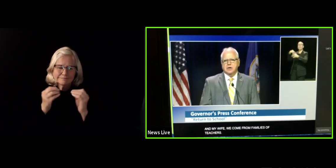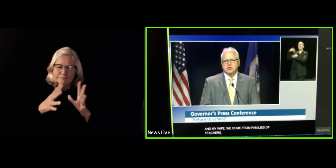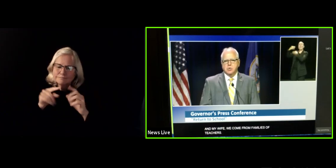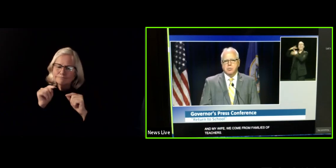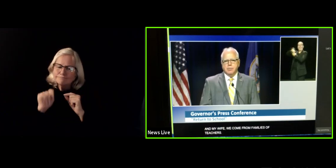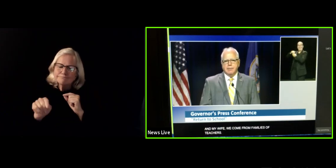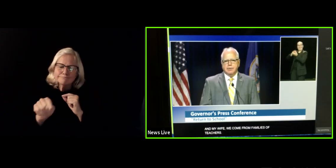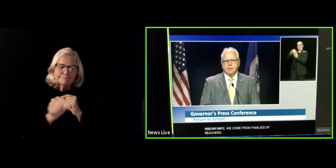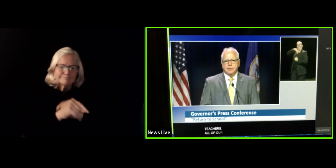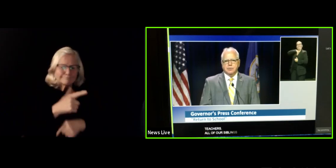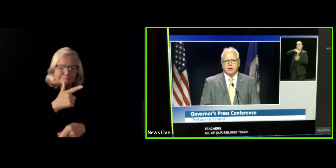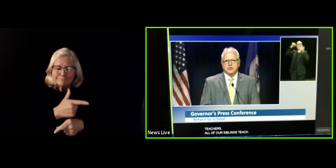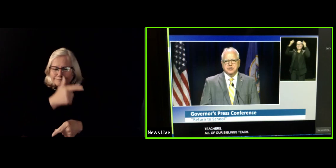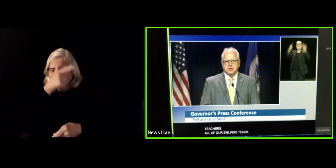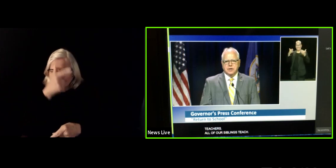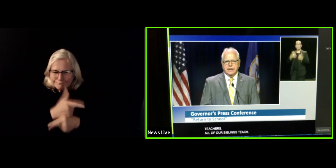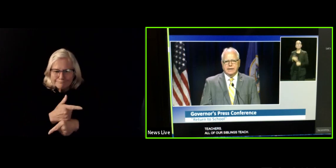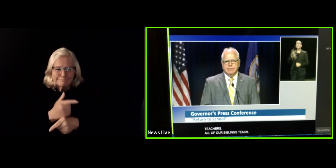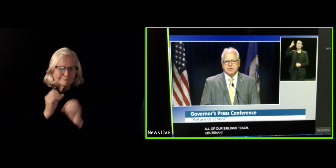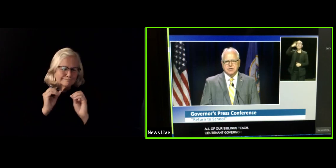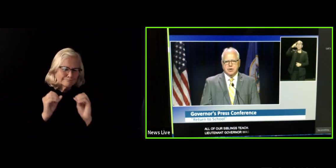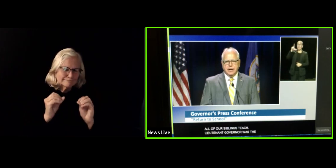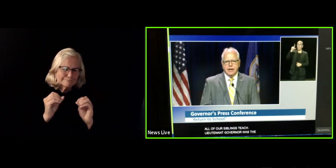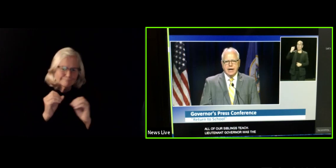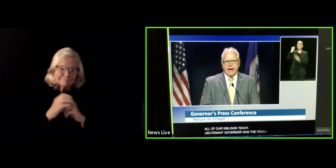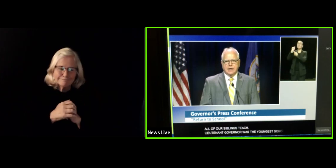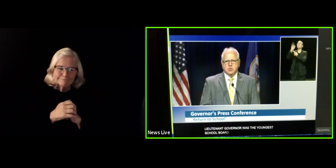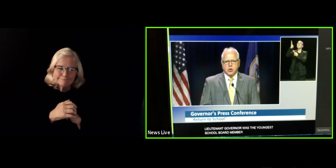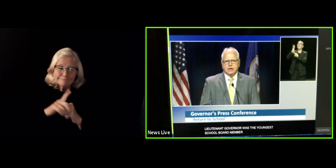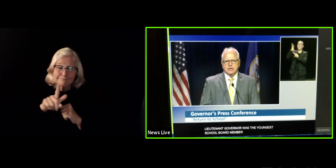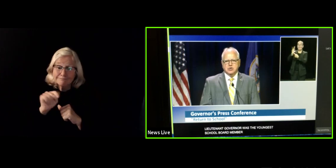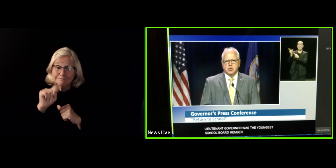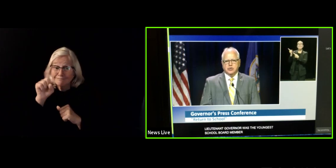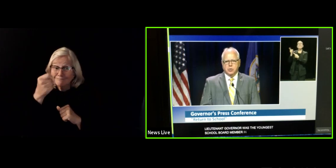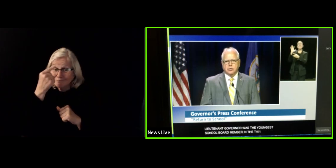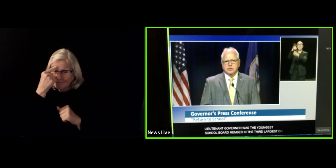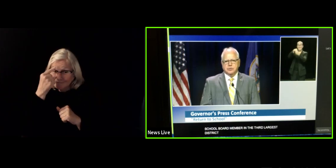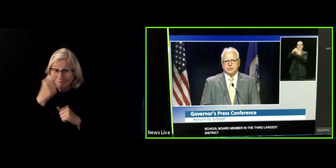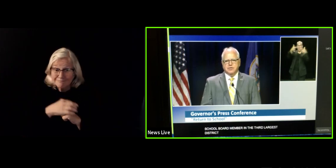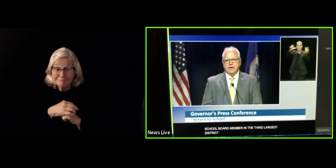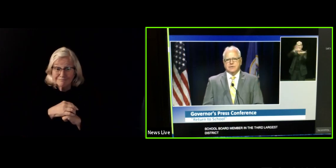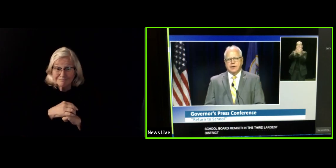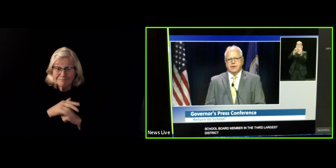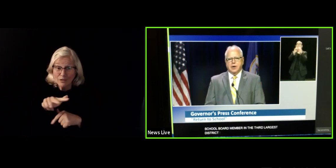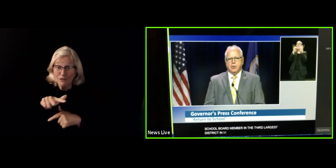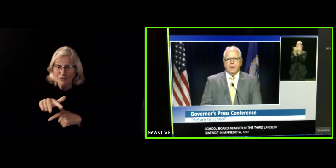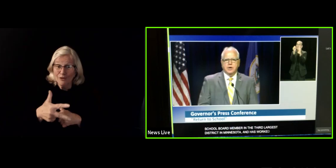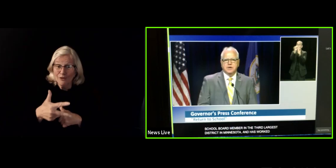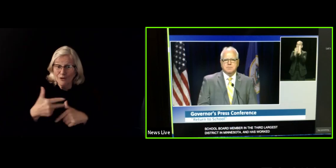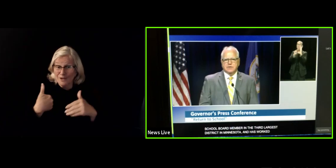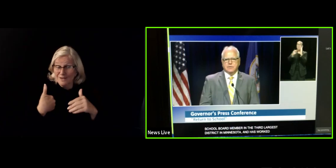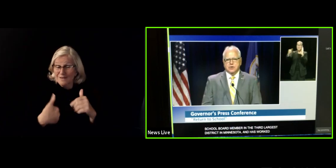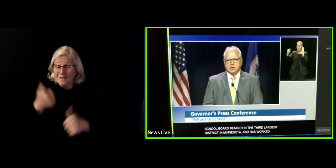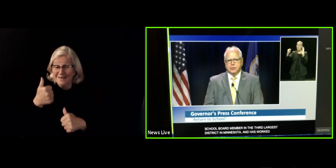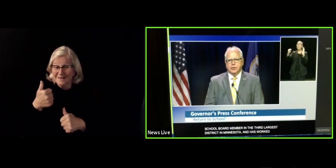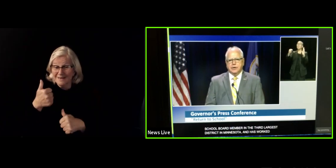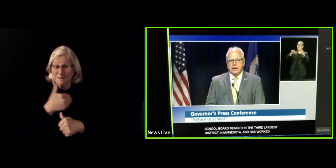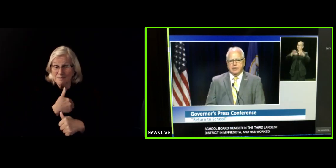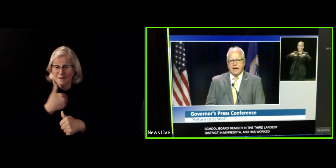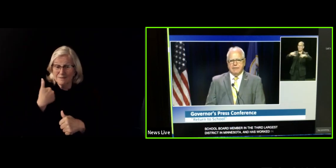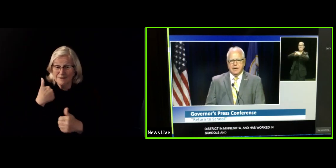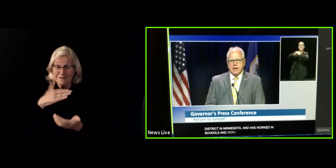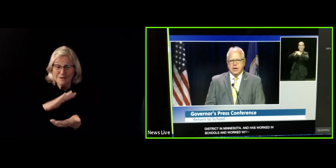youngest school board member in the third largest district in Minnesota and has worked in schools and worked with the Children's Defense Fund around what is best for our children her